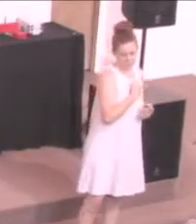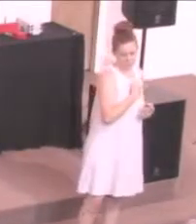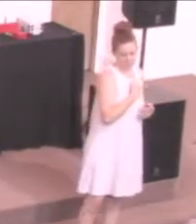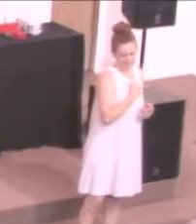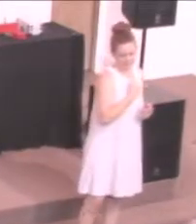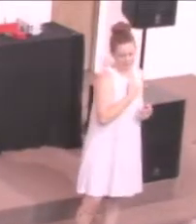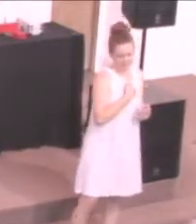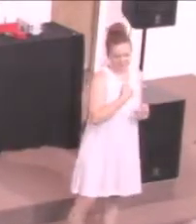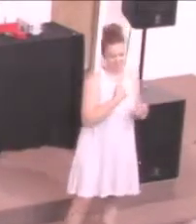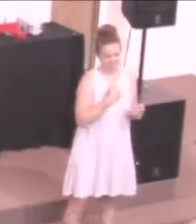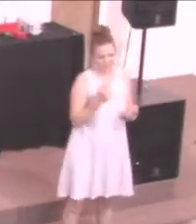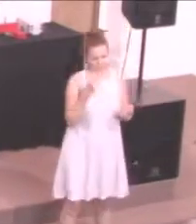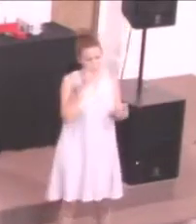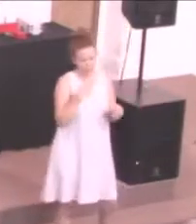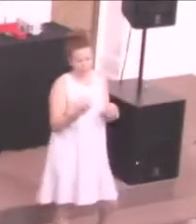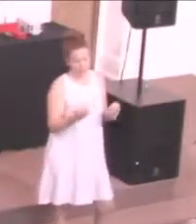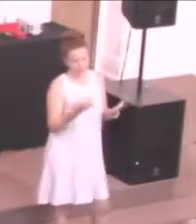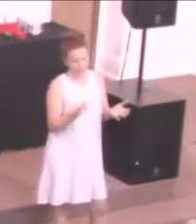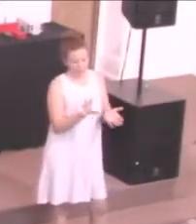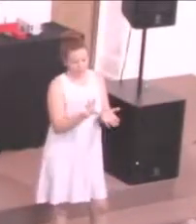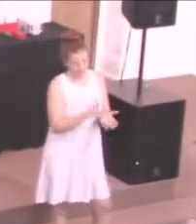say pretty much.